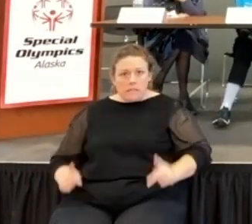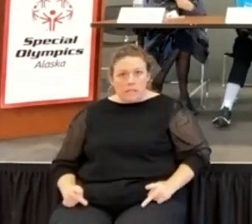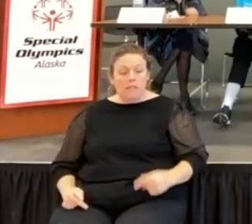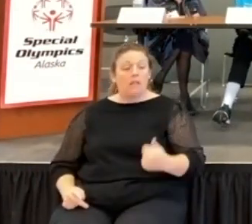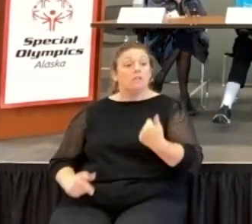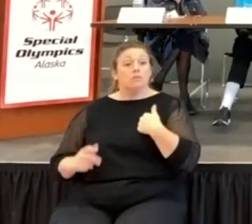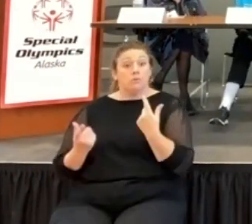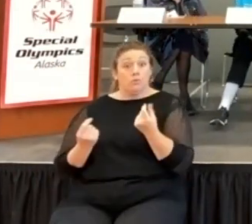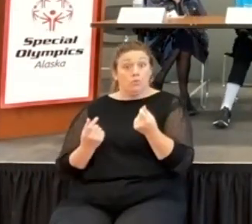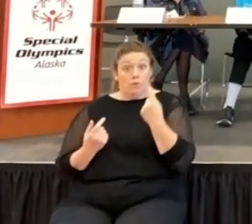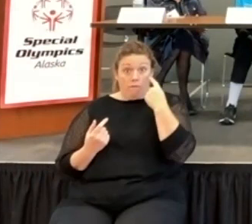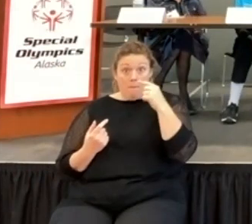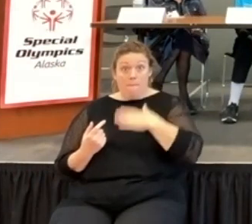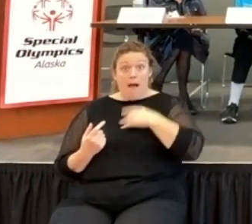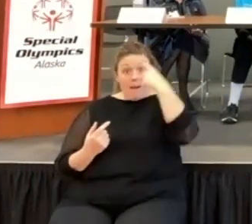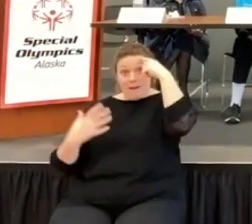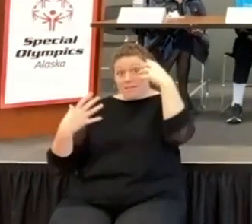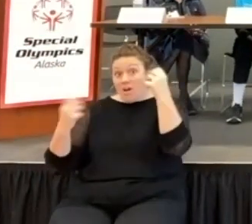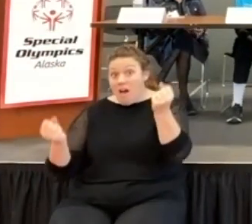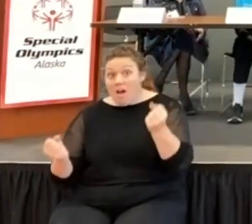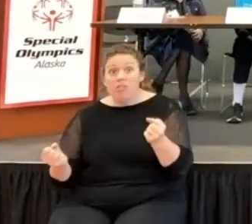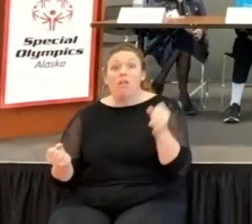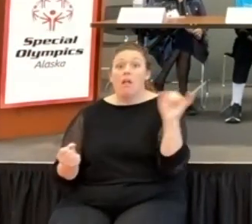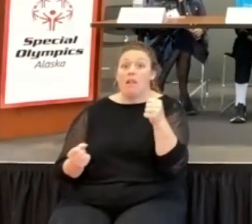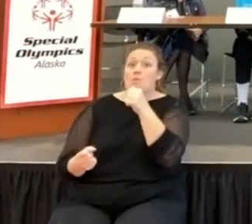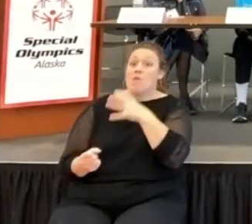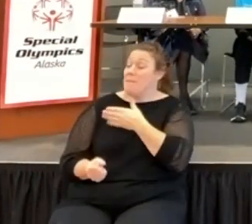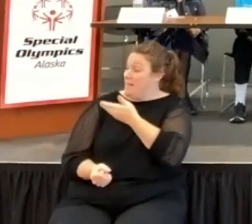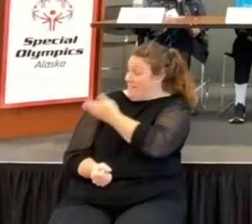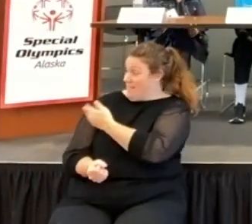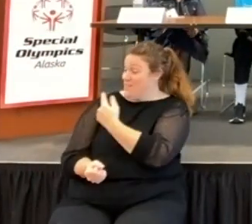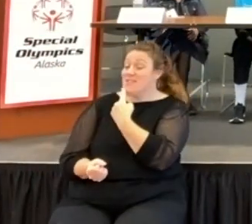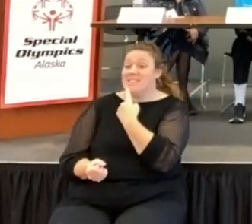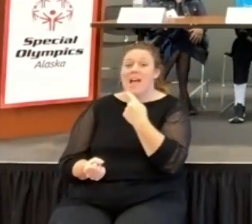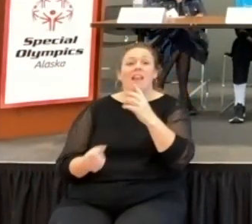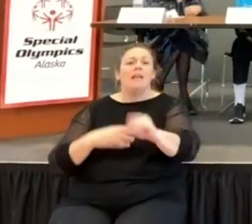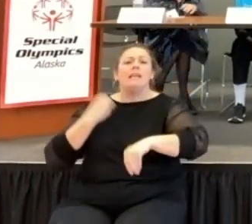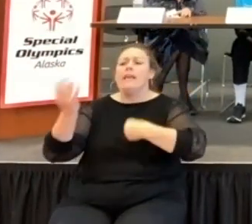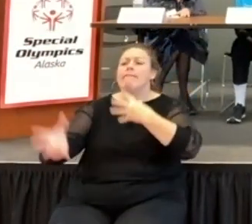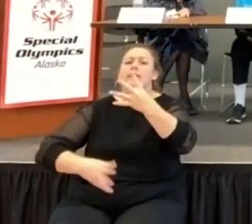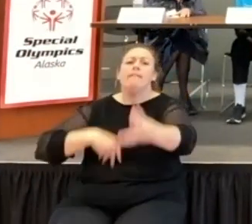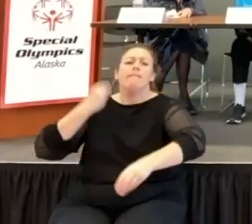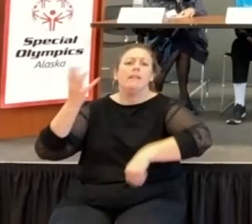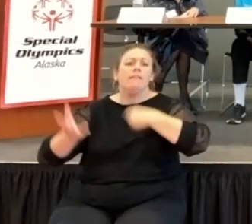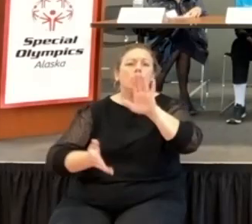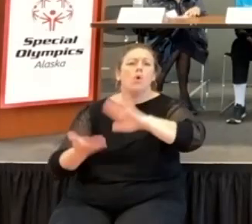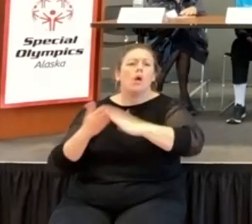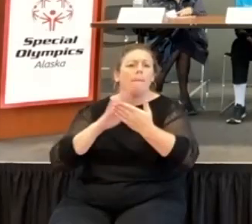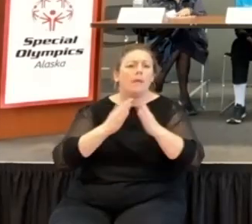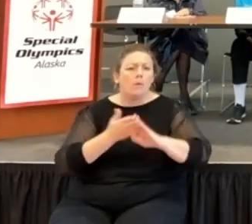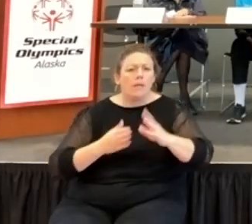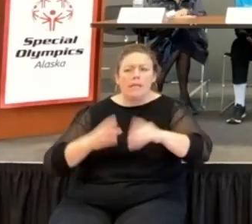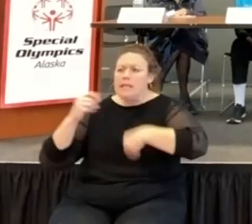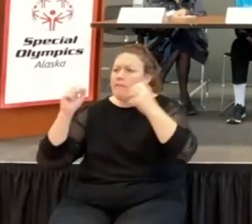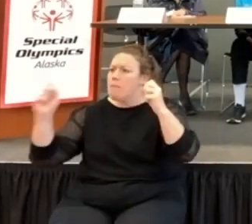back. The same as the lady said next to me. It makes me feel so much better when I sit and I knit